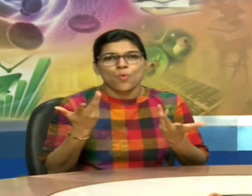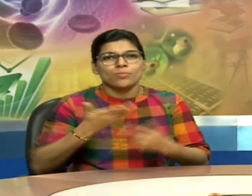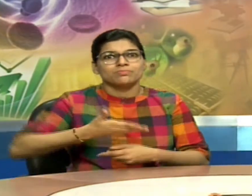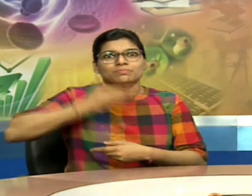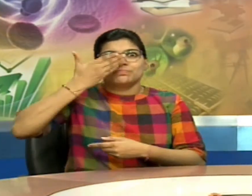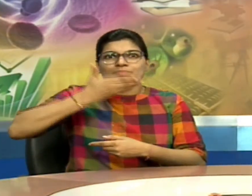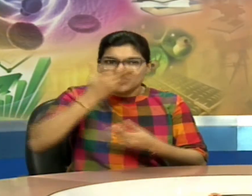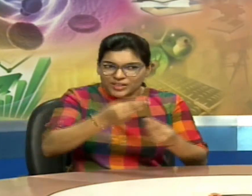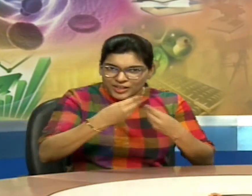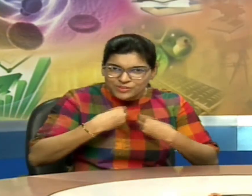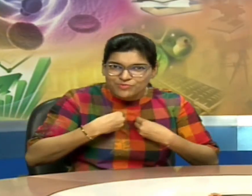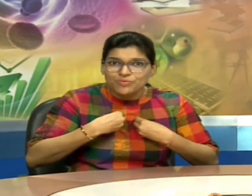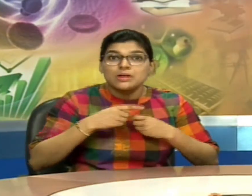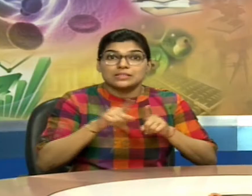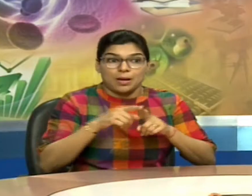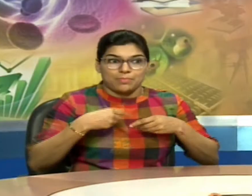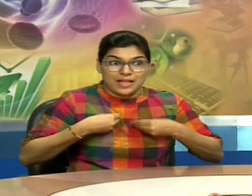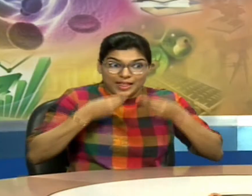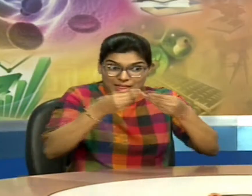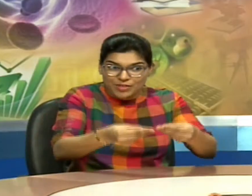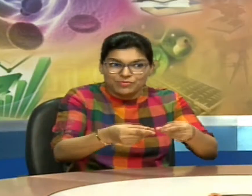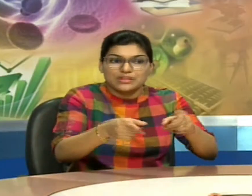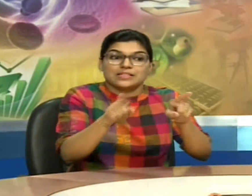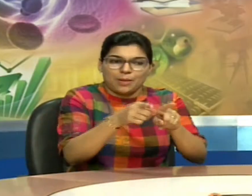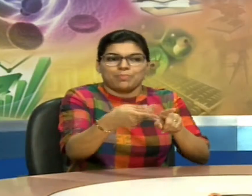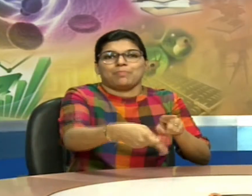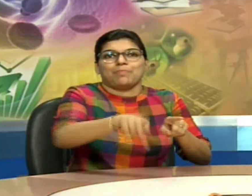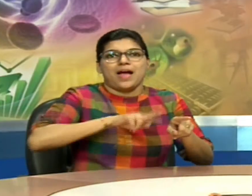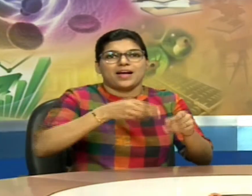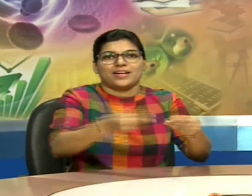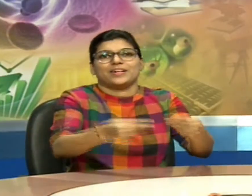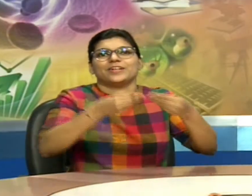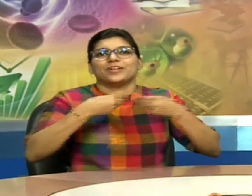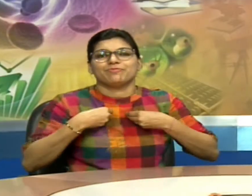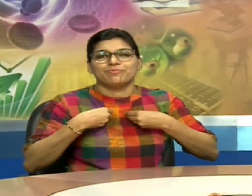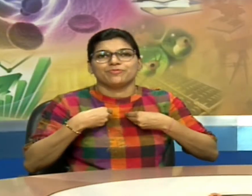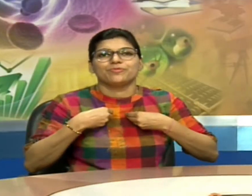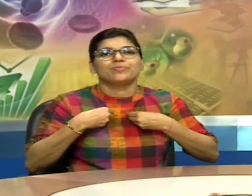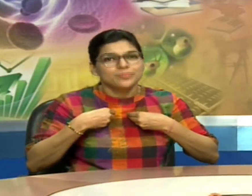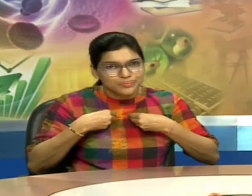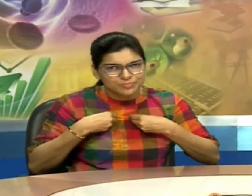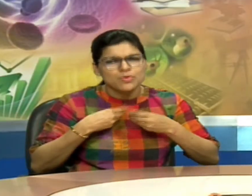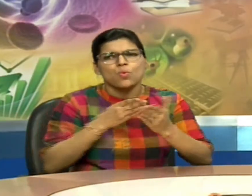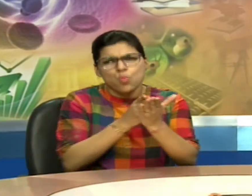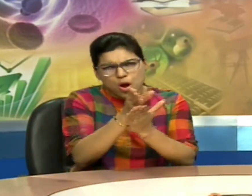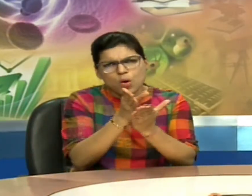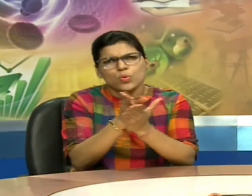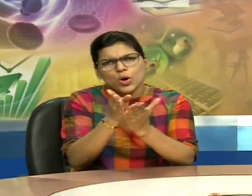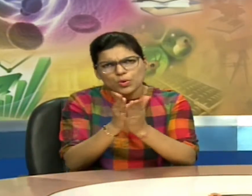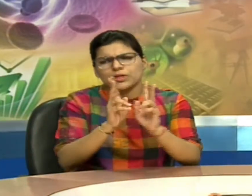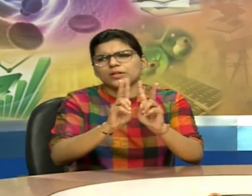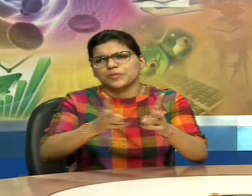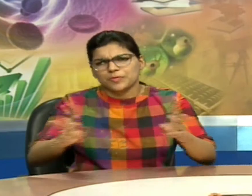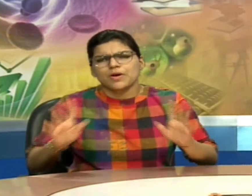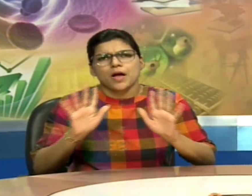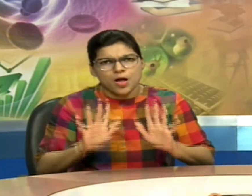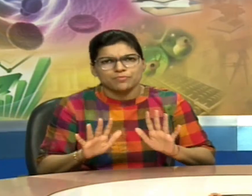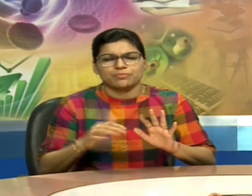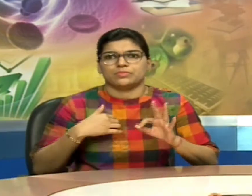vegetable or a good smell. So we look after the plant, and in return